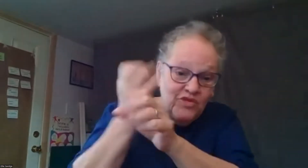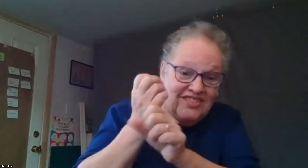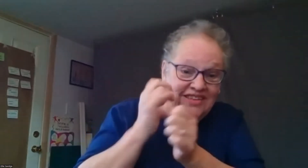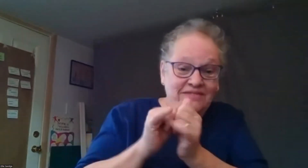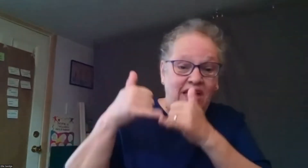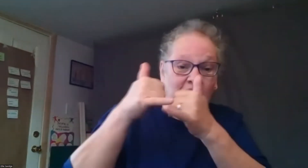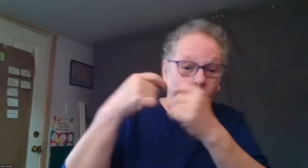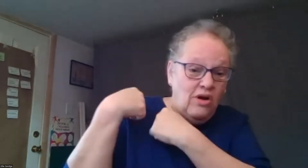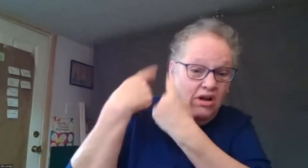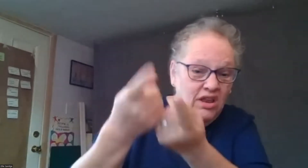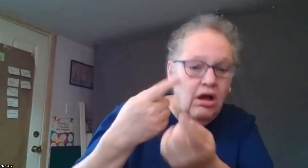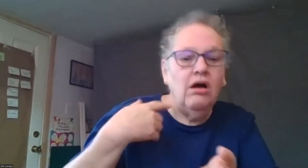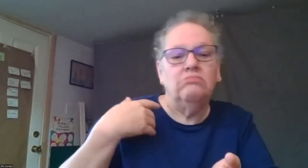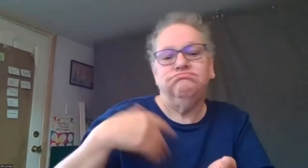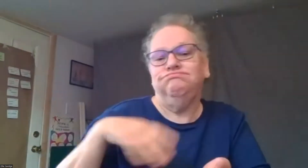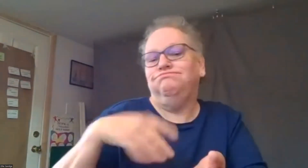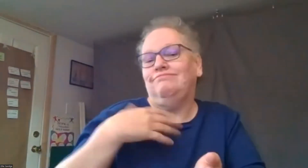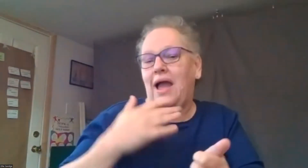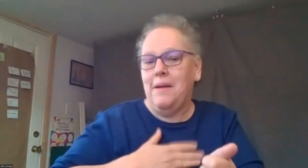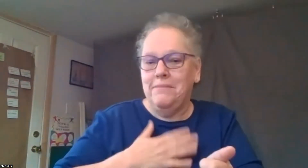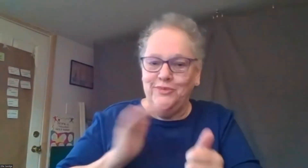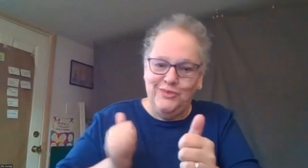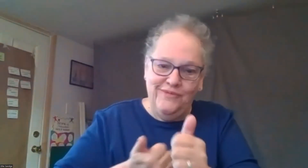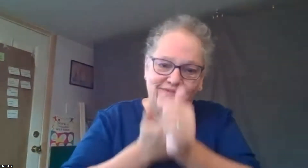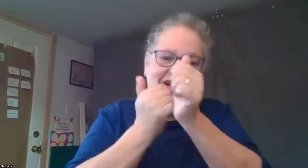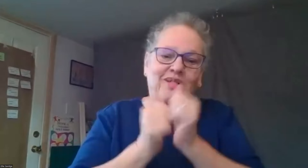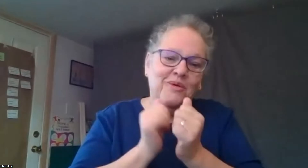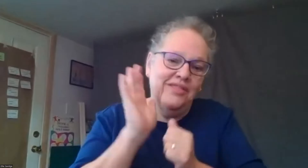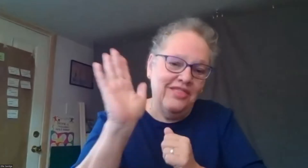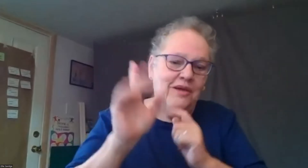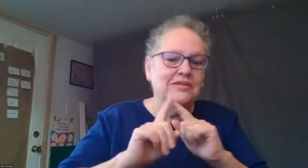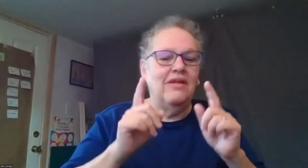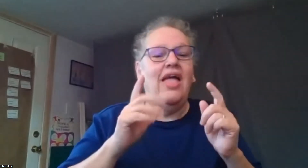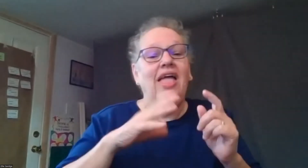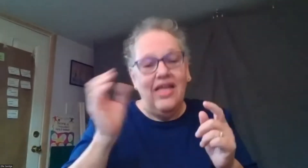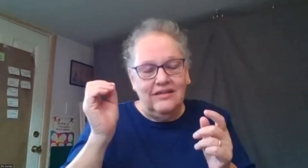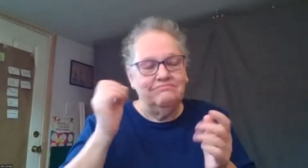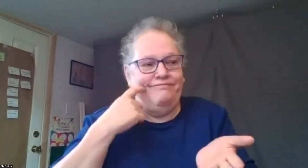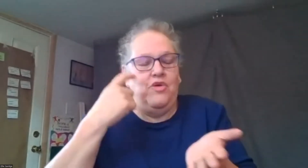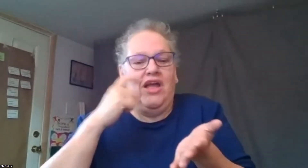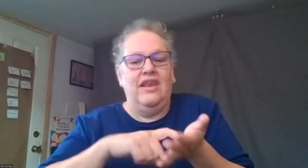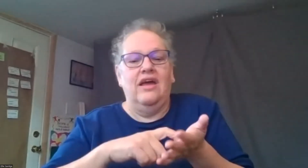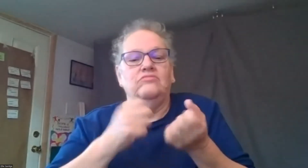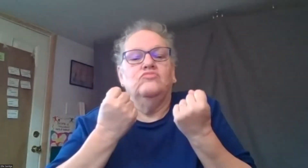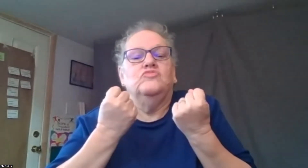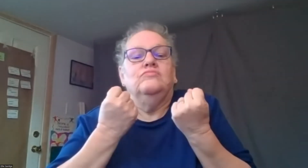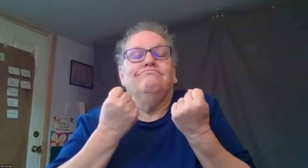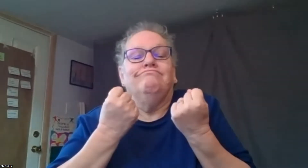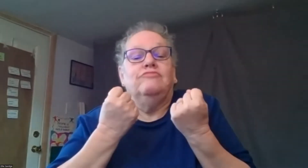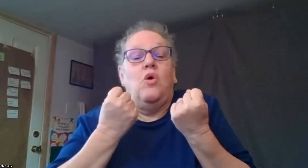as well, that her name is part of this award, and those who have received it before me, and to be able to follow them. I